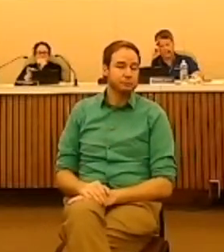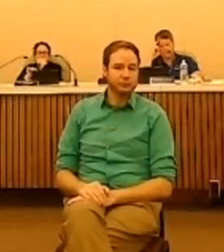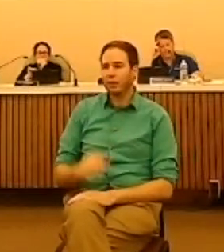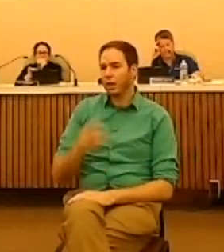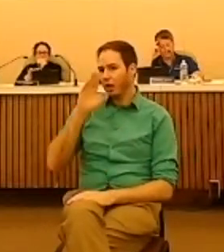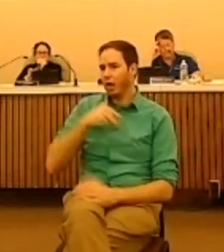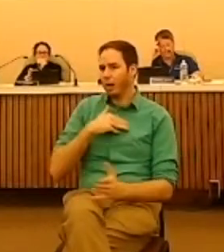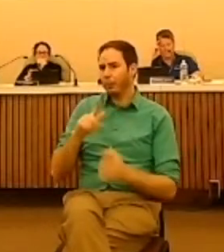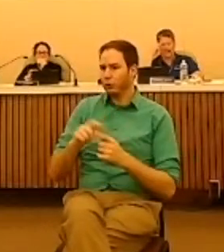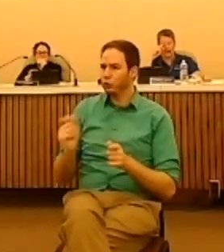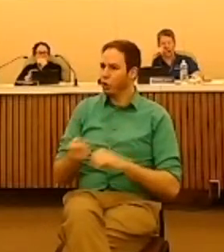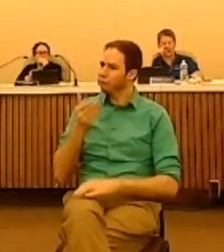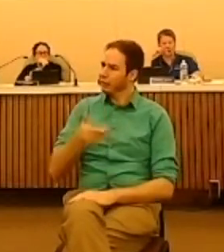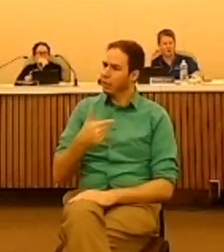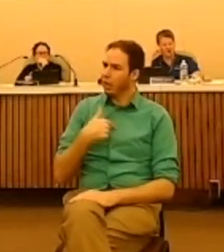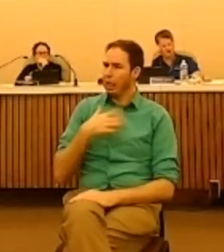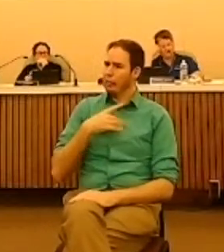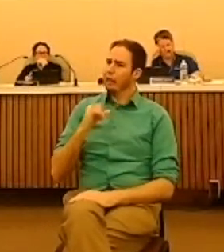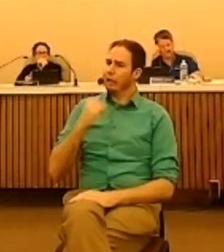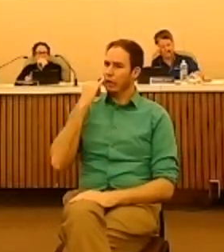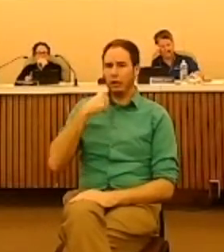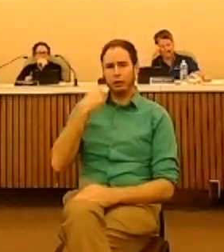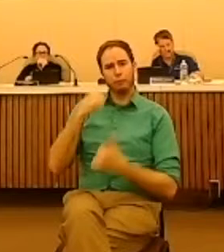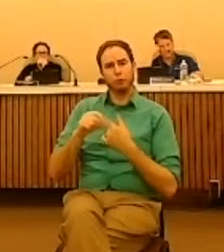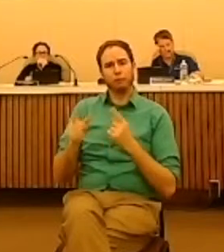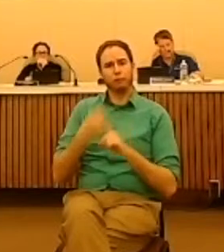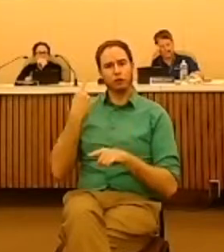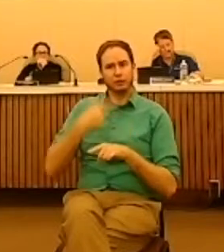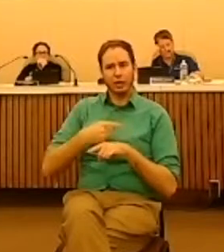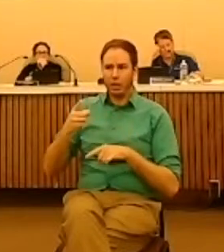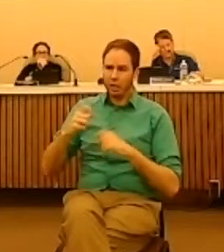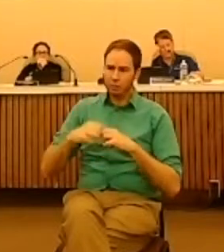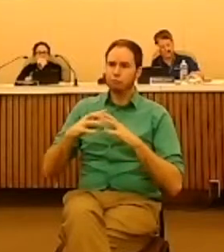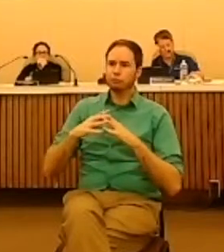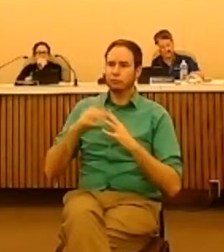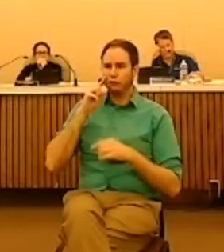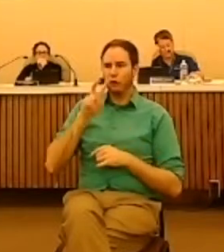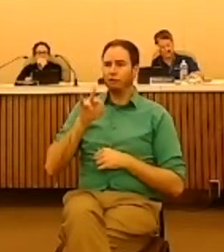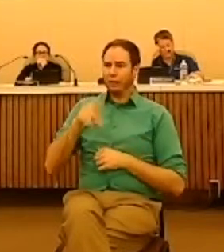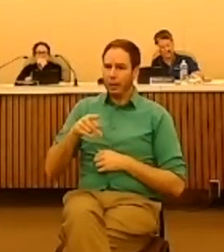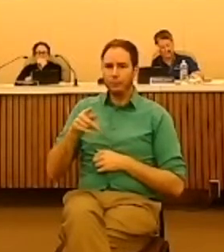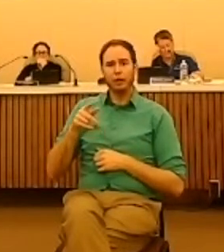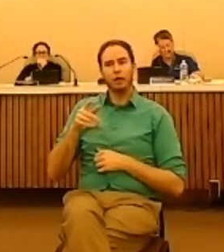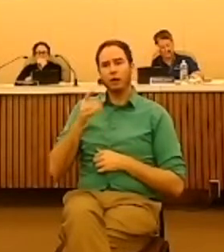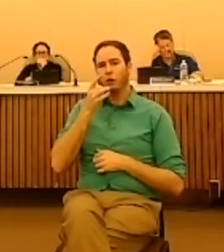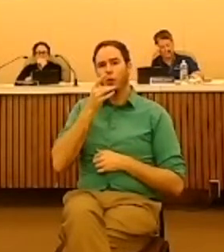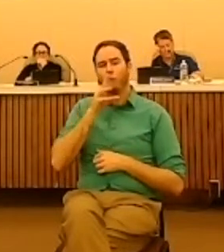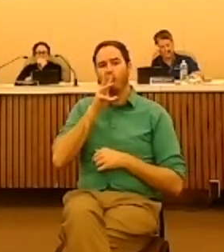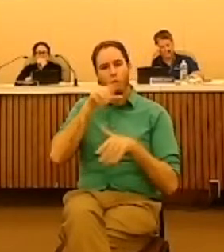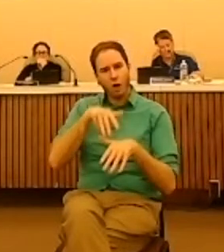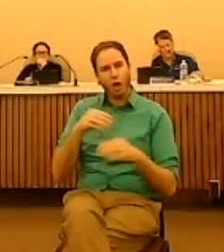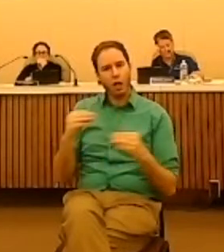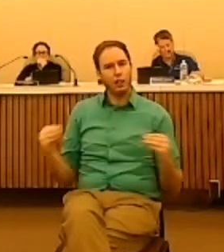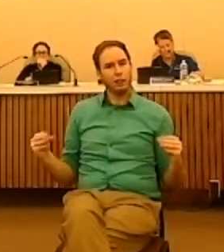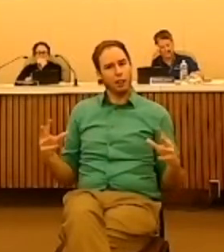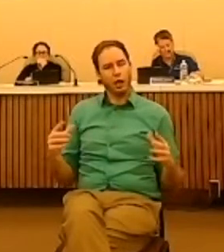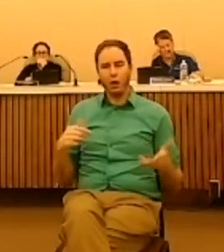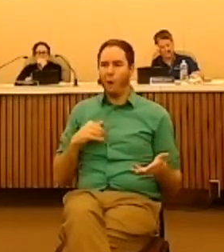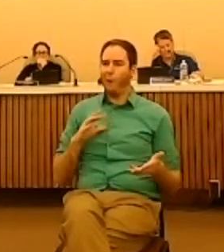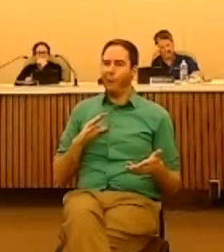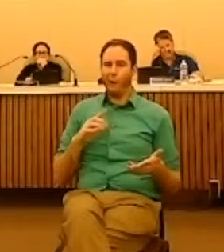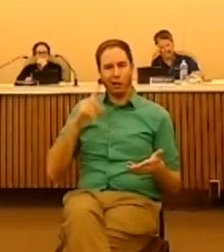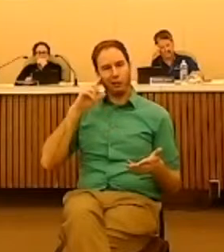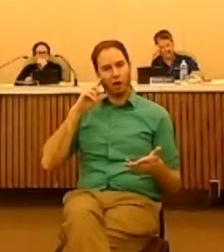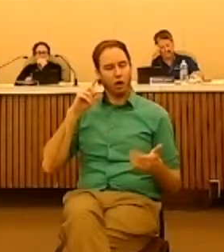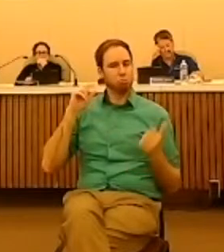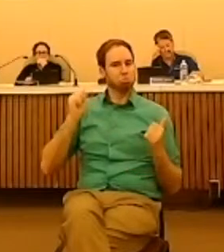planning on playing golf there. I remember the first day they started it up for VIPs and they lit up the waterfalls. And I thought it was gonna,